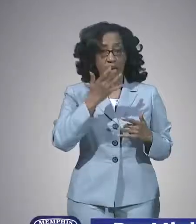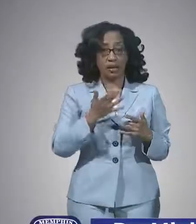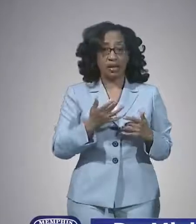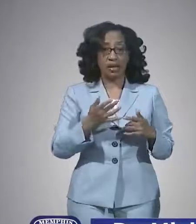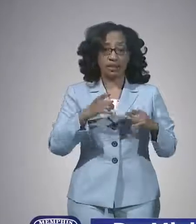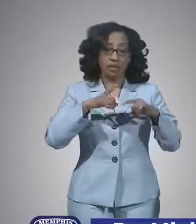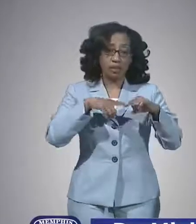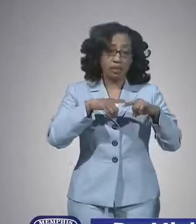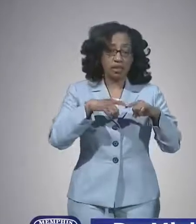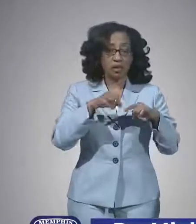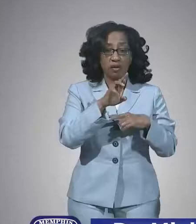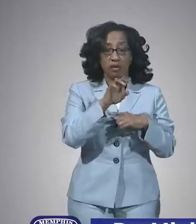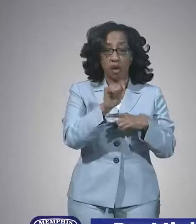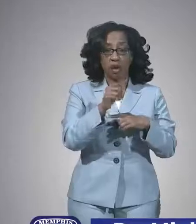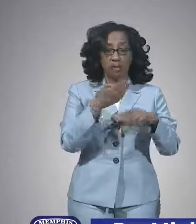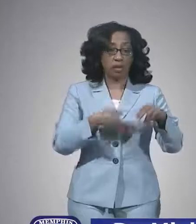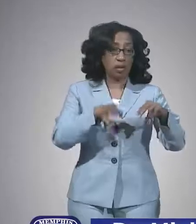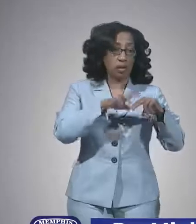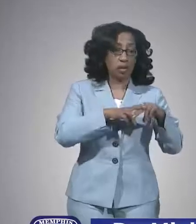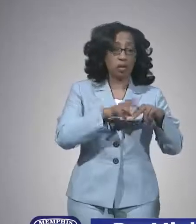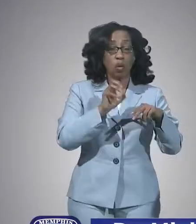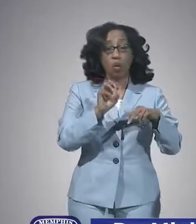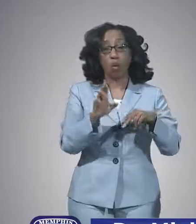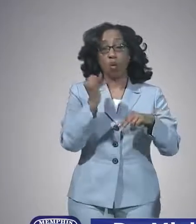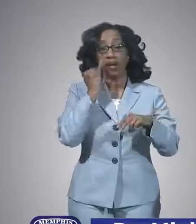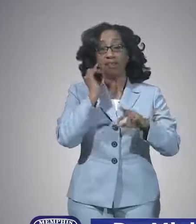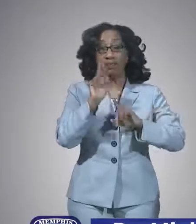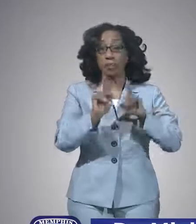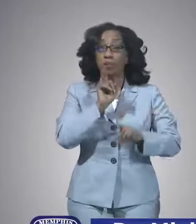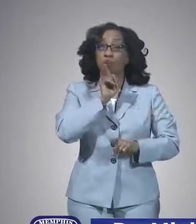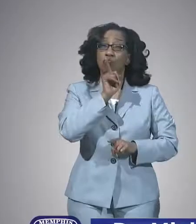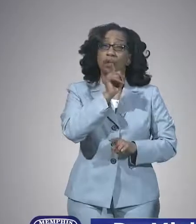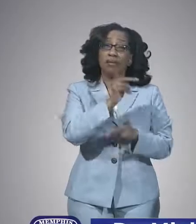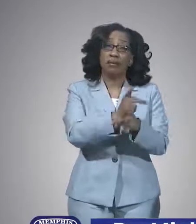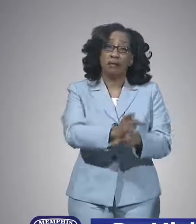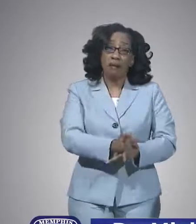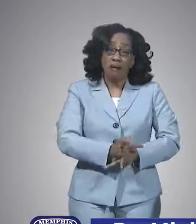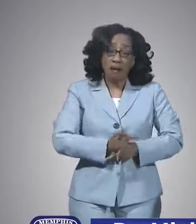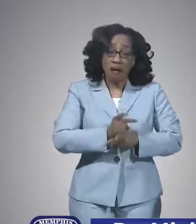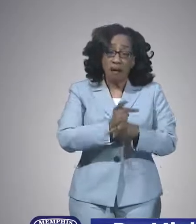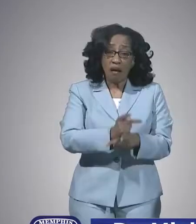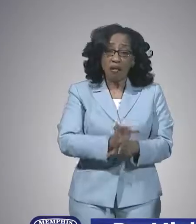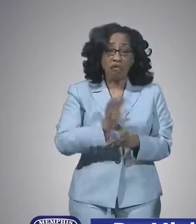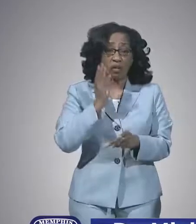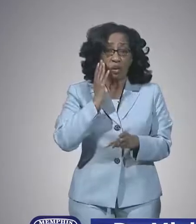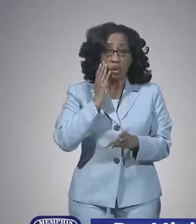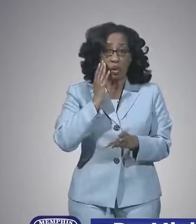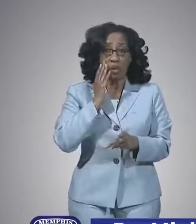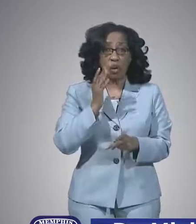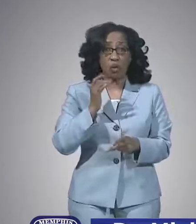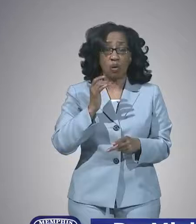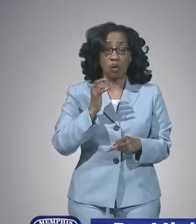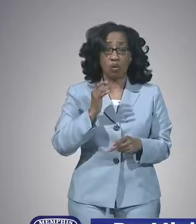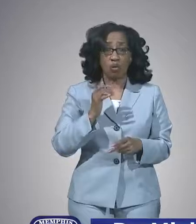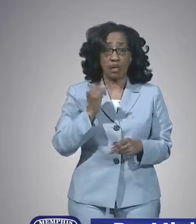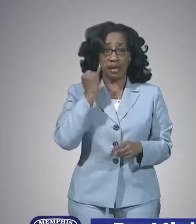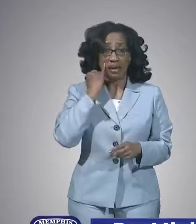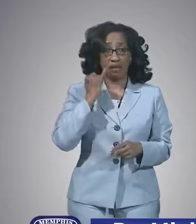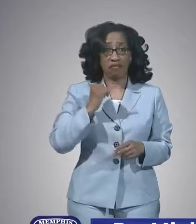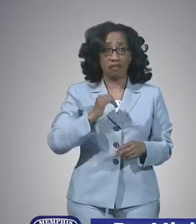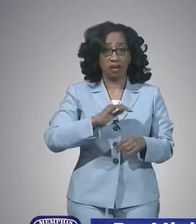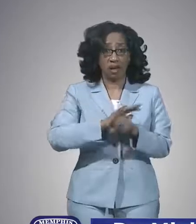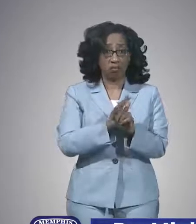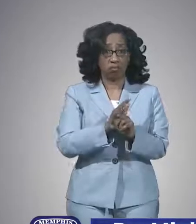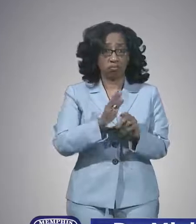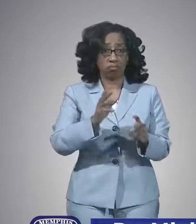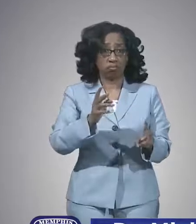to go up or if people are extra careful, know their testing status before they gather, and make sure that they're